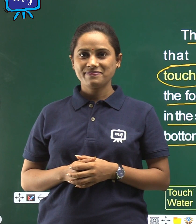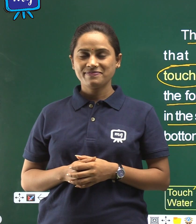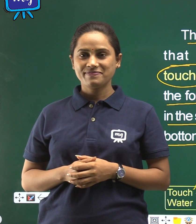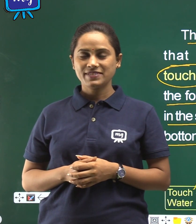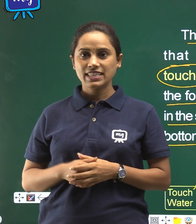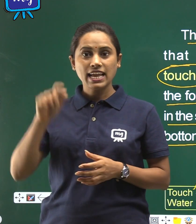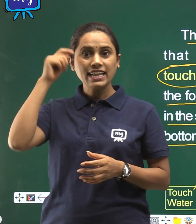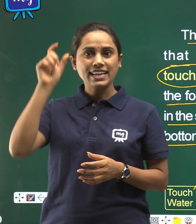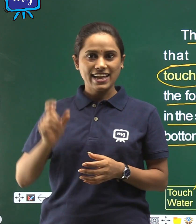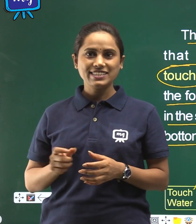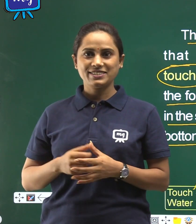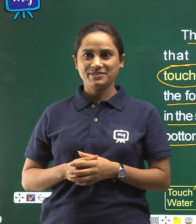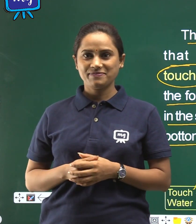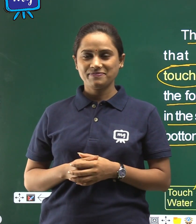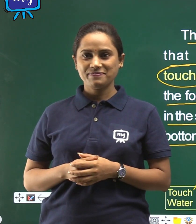touch,